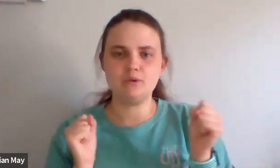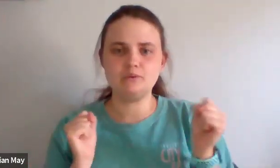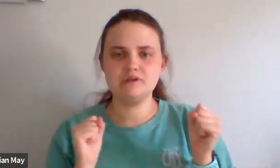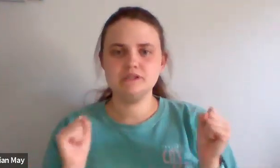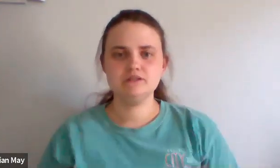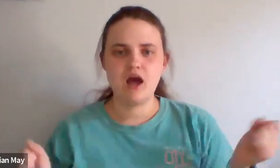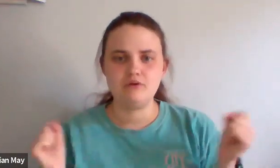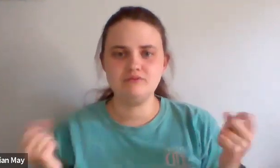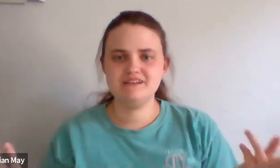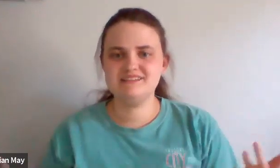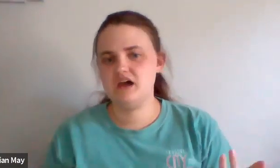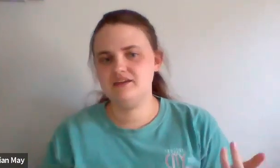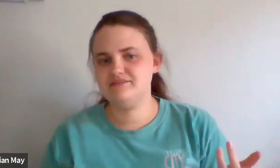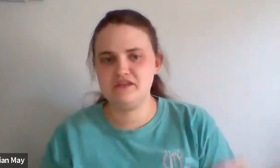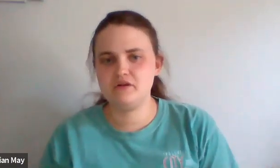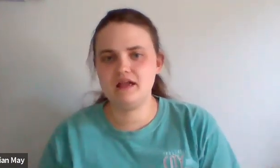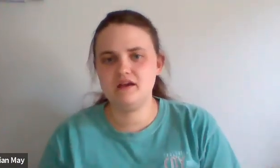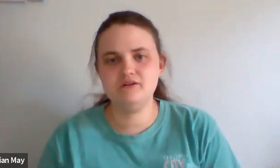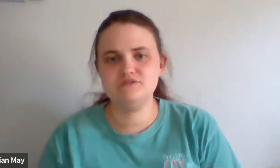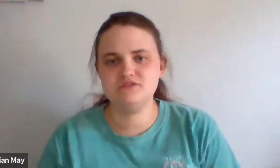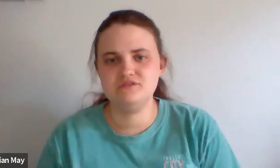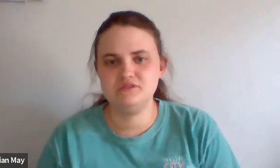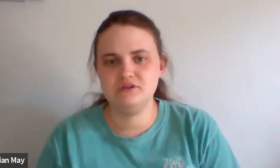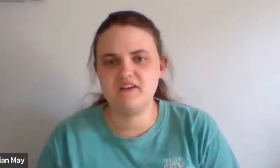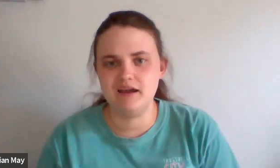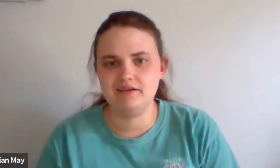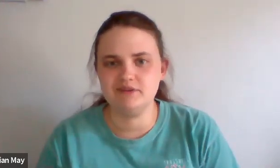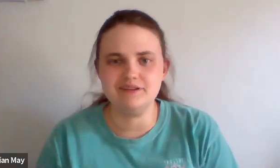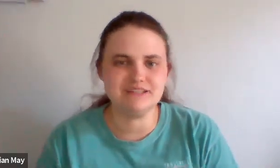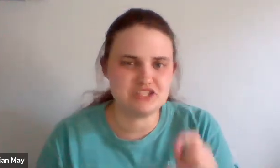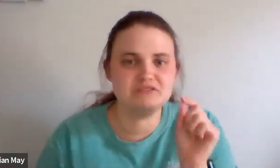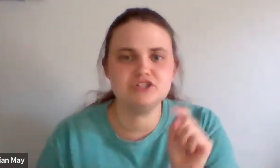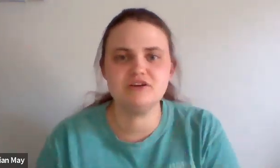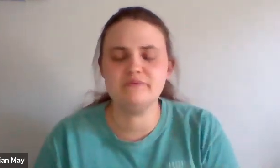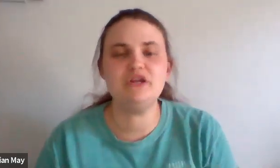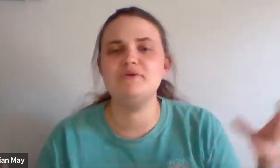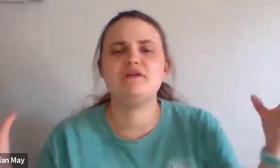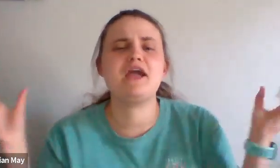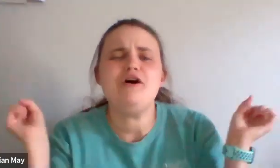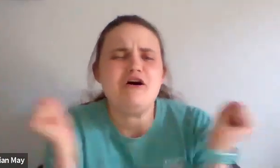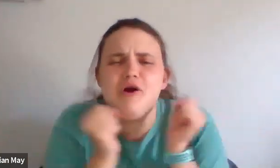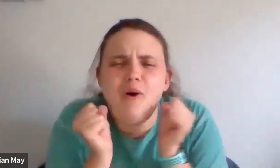cold. It's like, then they're like, oh, so you're fine, really. It's just a little chill. But no, when you're like,